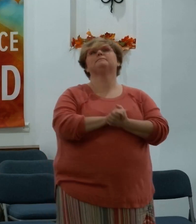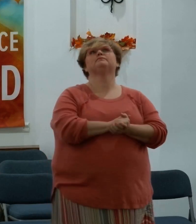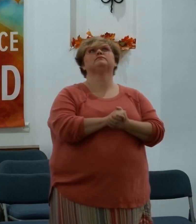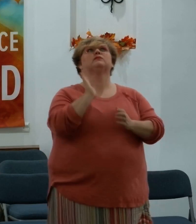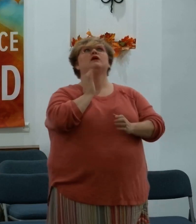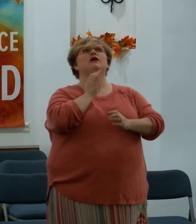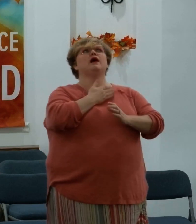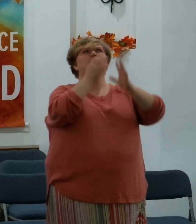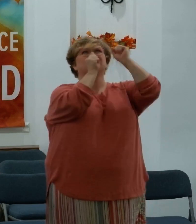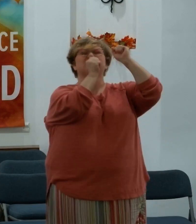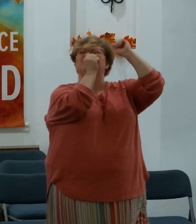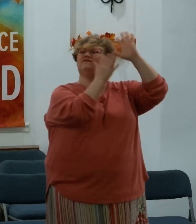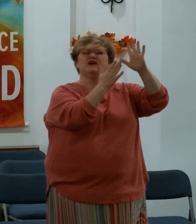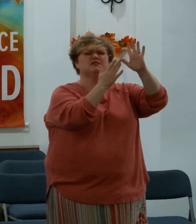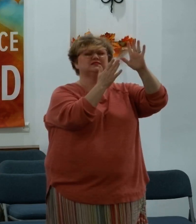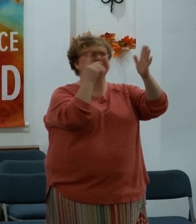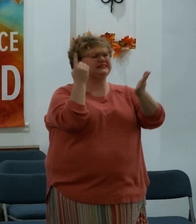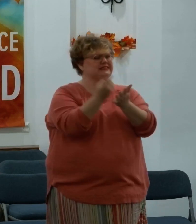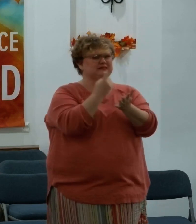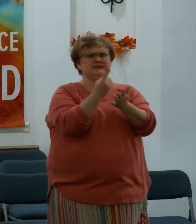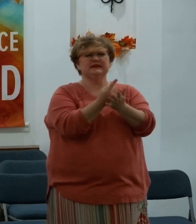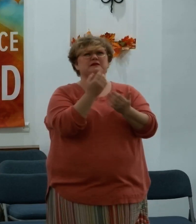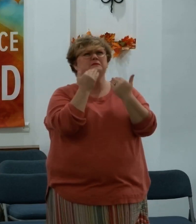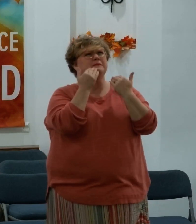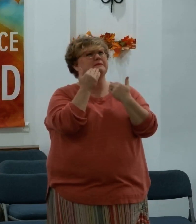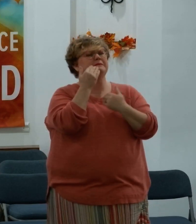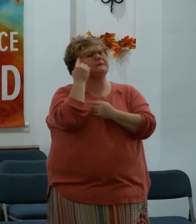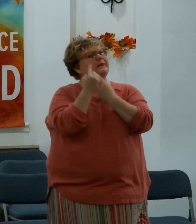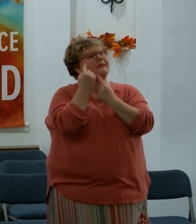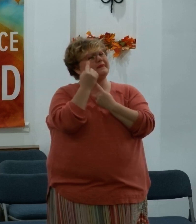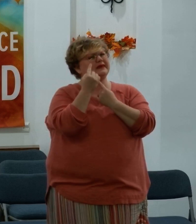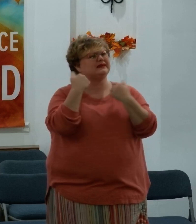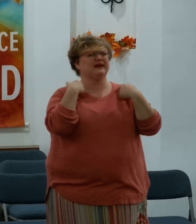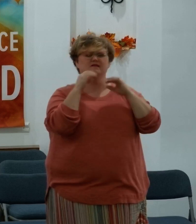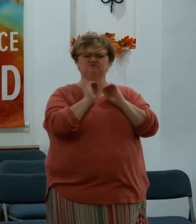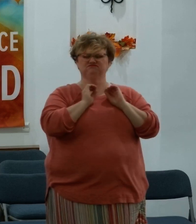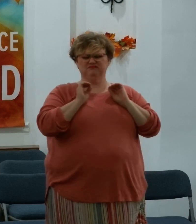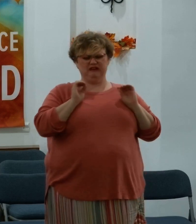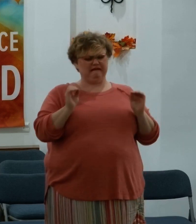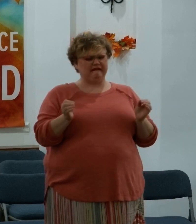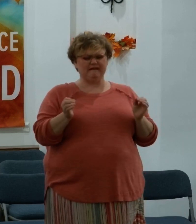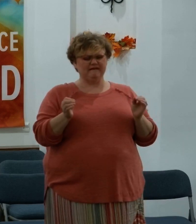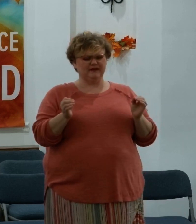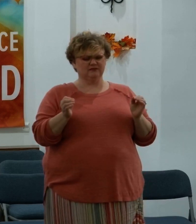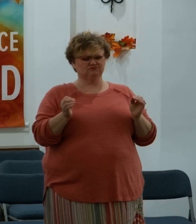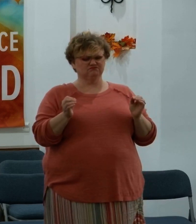Our Father, sometimes we think that we have nothing to give when the offering plate comes to us.